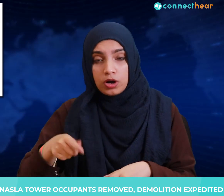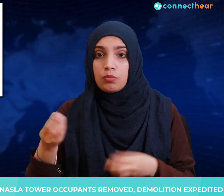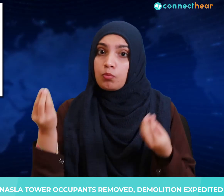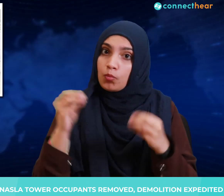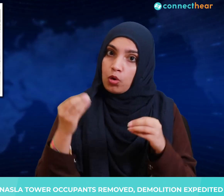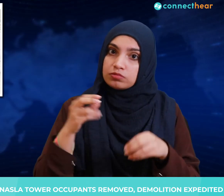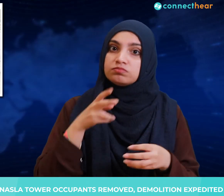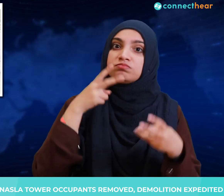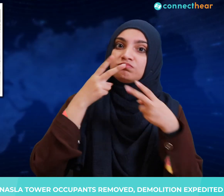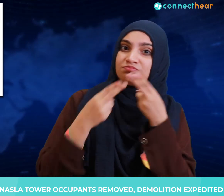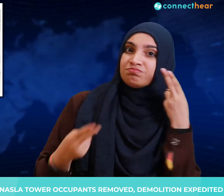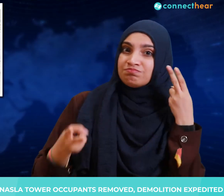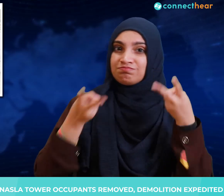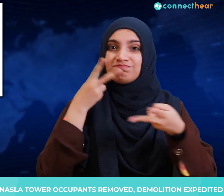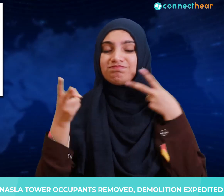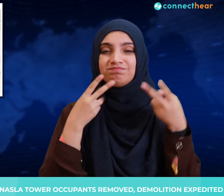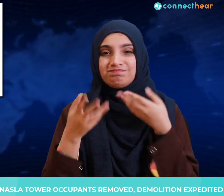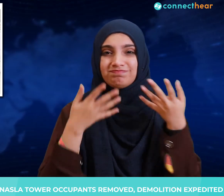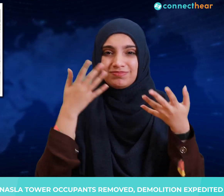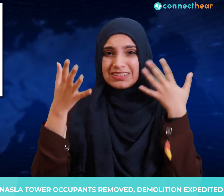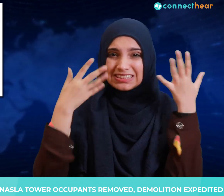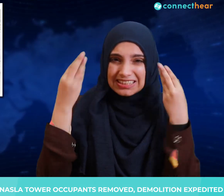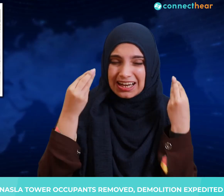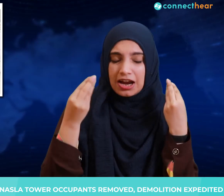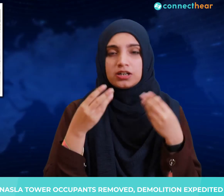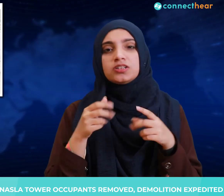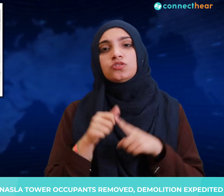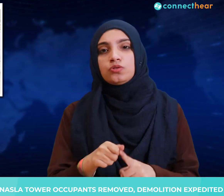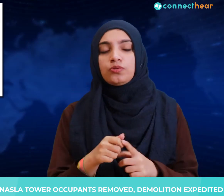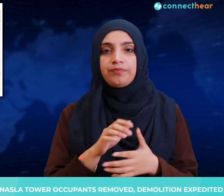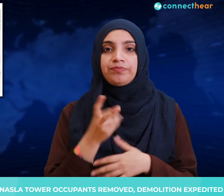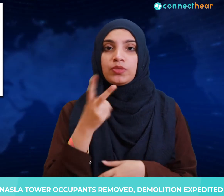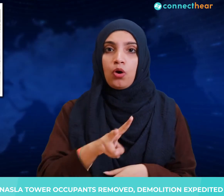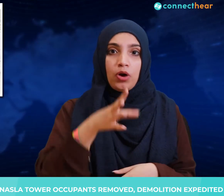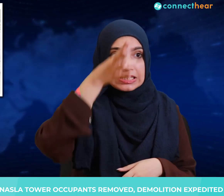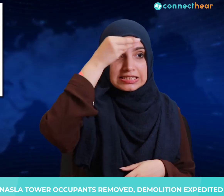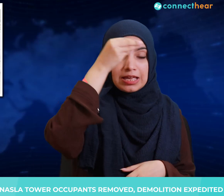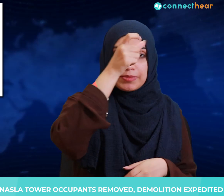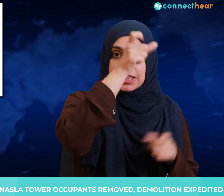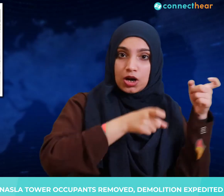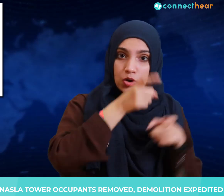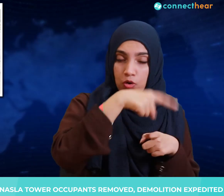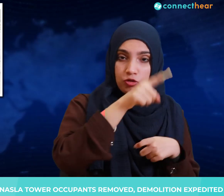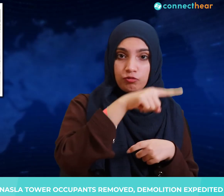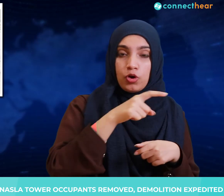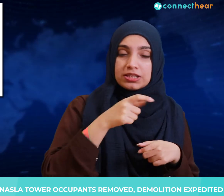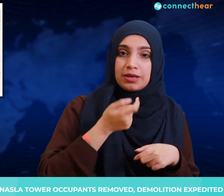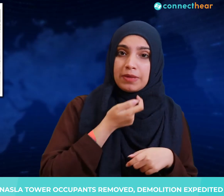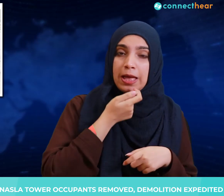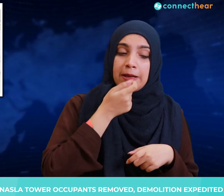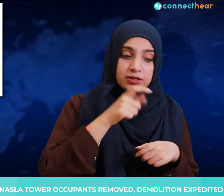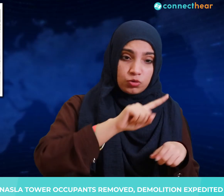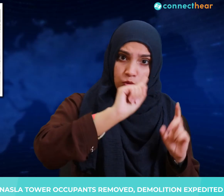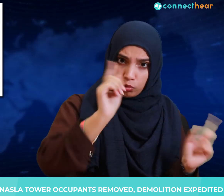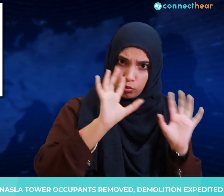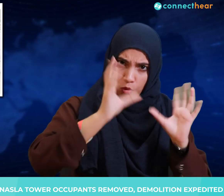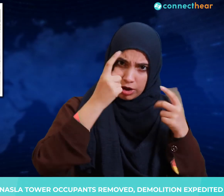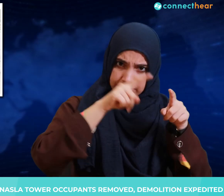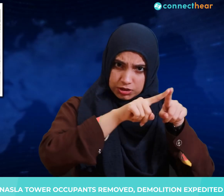The court directed that owners of the building shall refund the price of the shops, residential units,